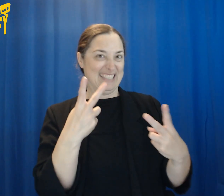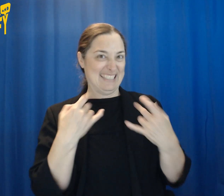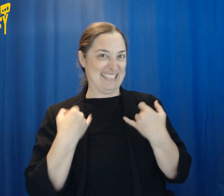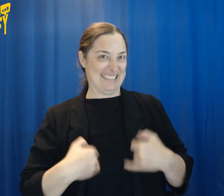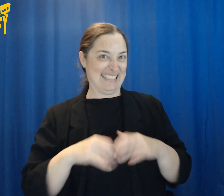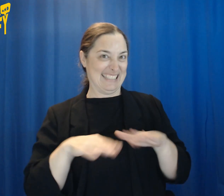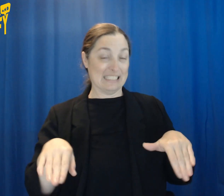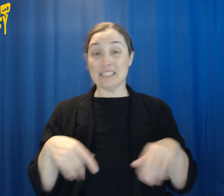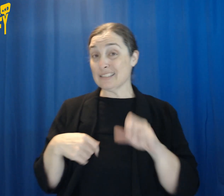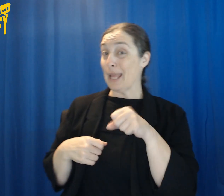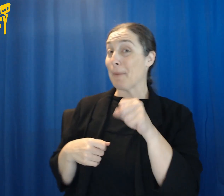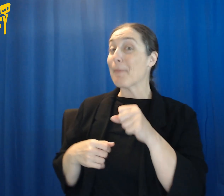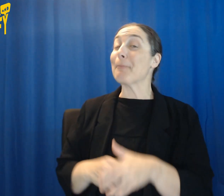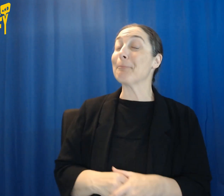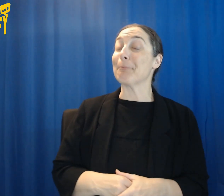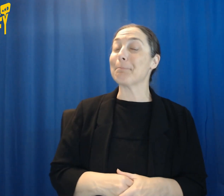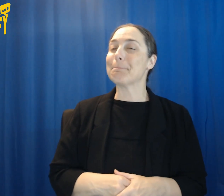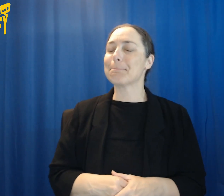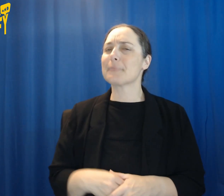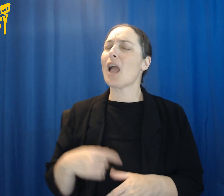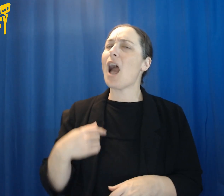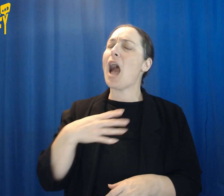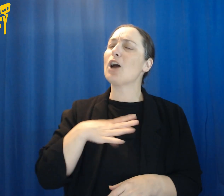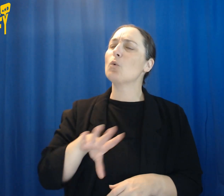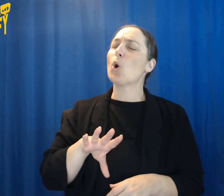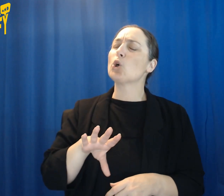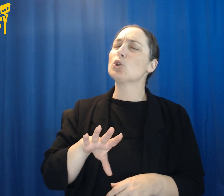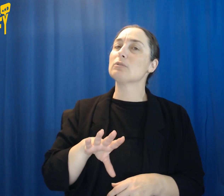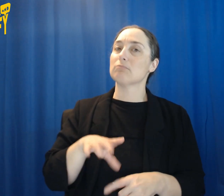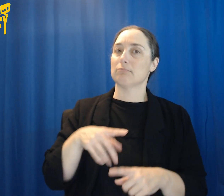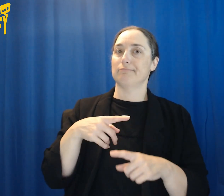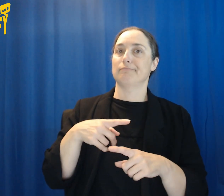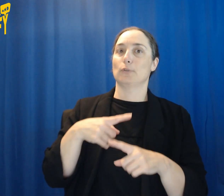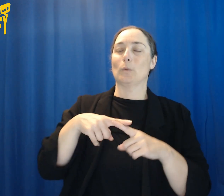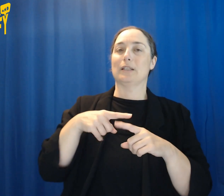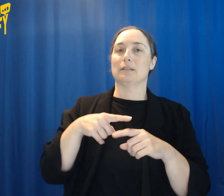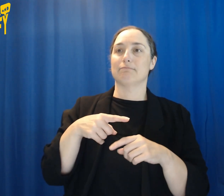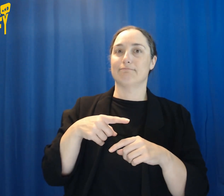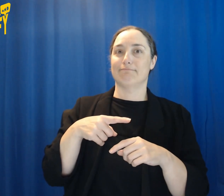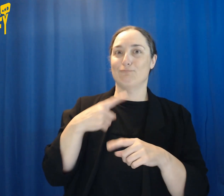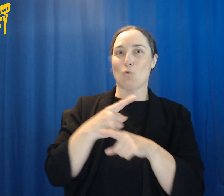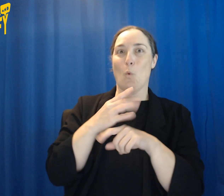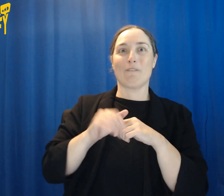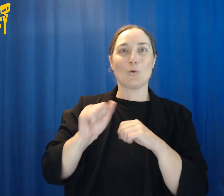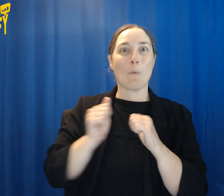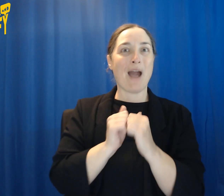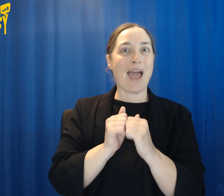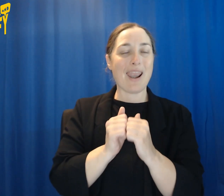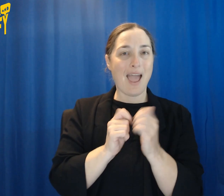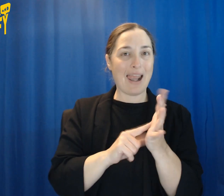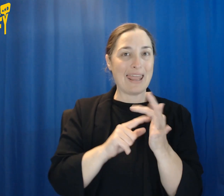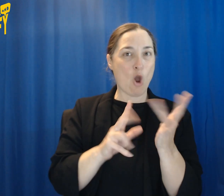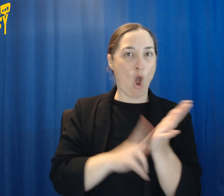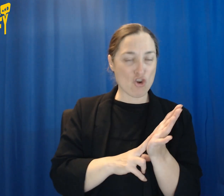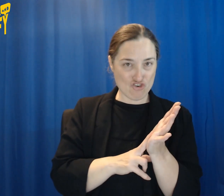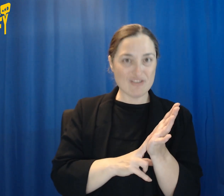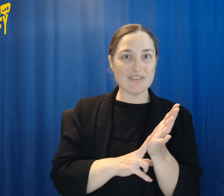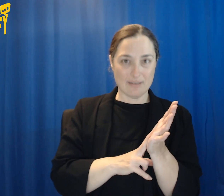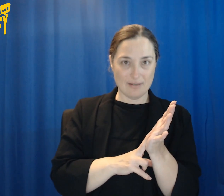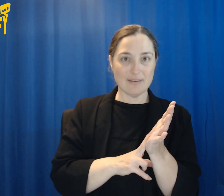Absolutely, yeah. I just want to give a quick shout out to Leon, your partner, who's made you heaps of cups of tea